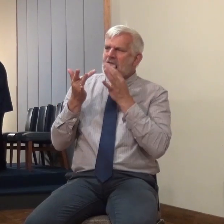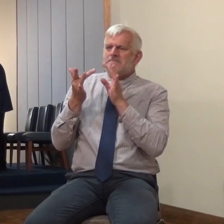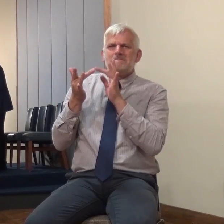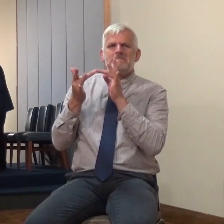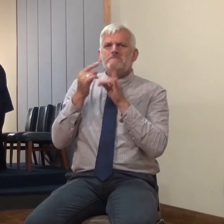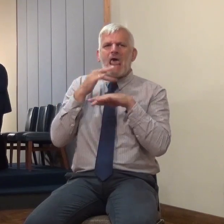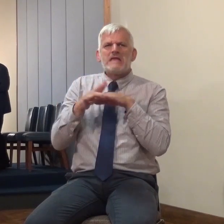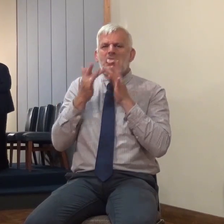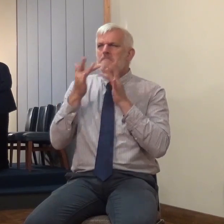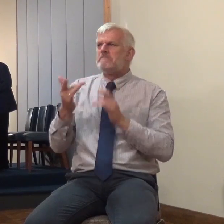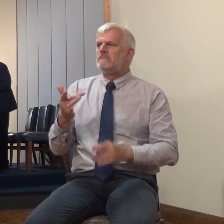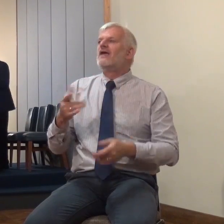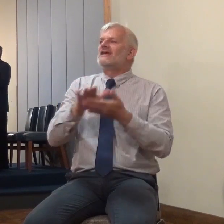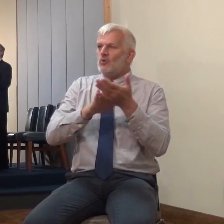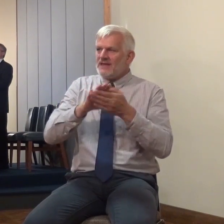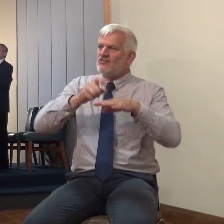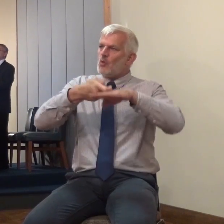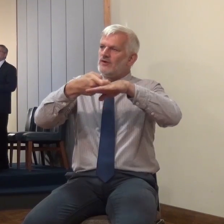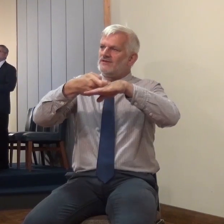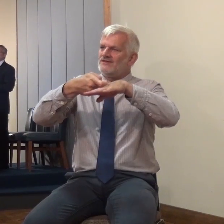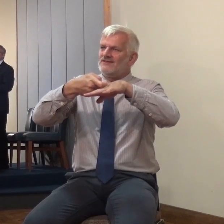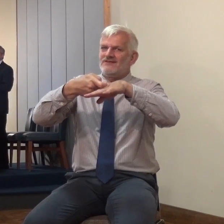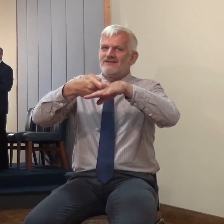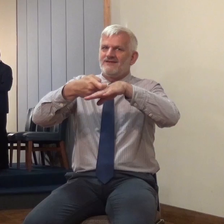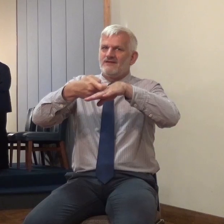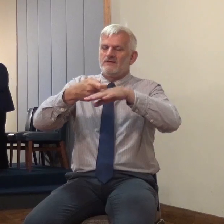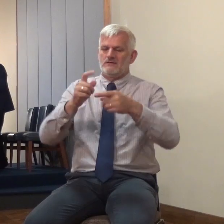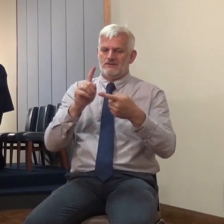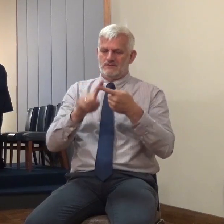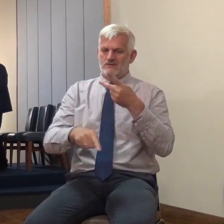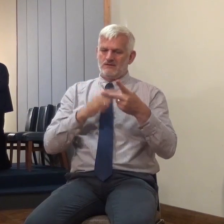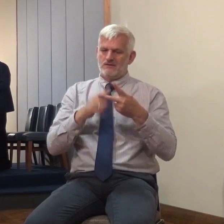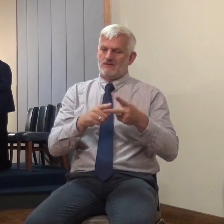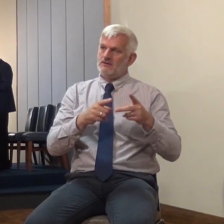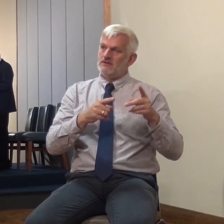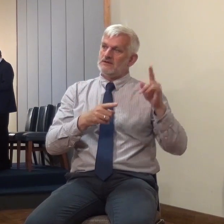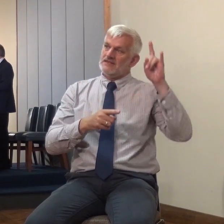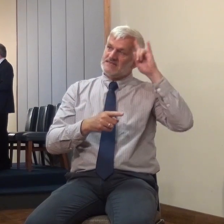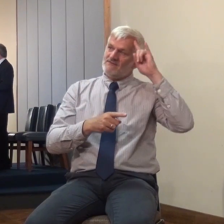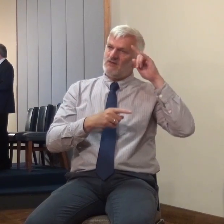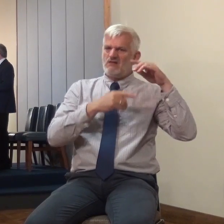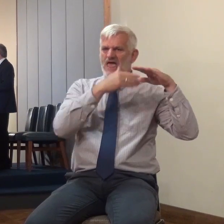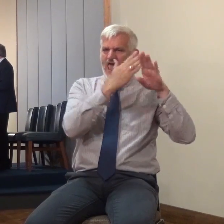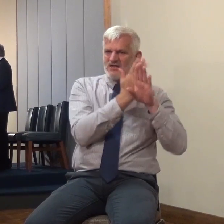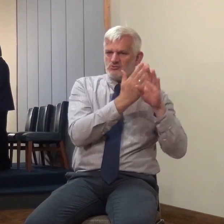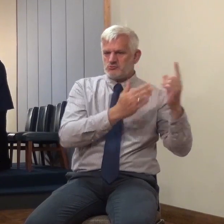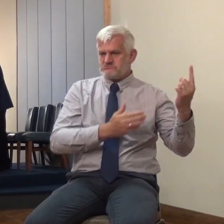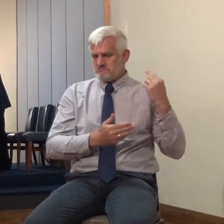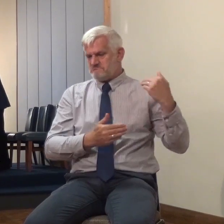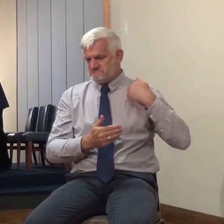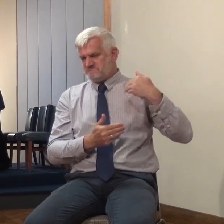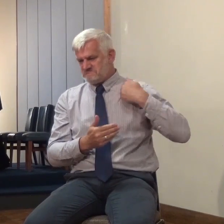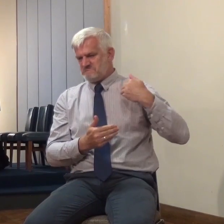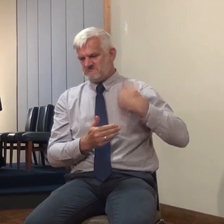the flesh from that. And then there is the messenger of Satan, the messenger of Satan. But